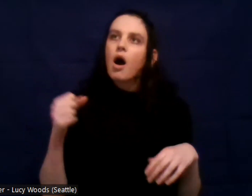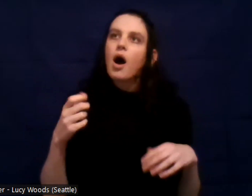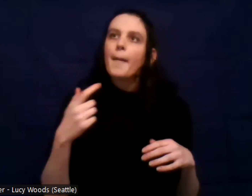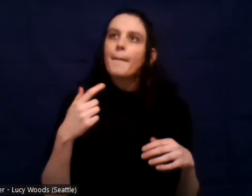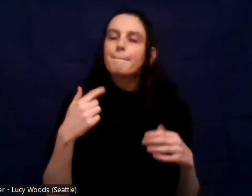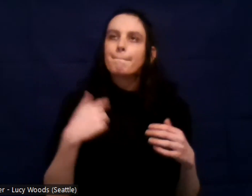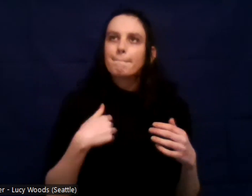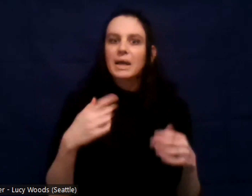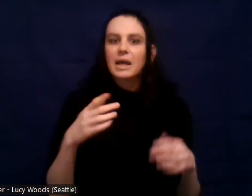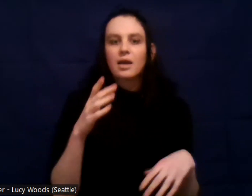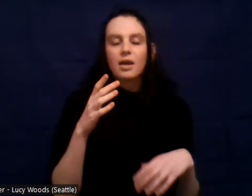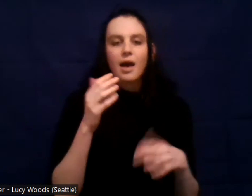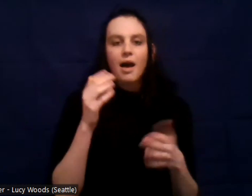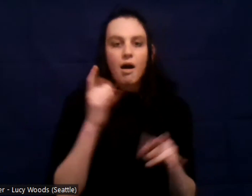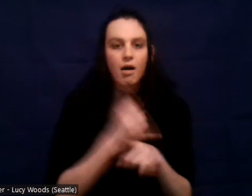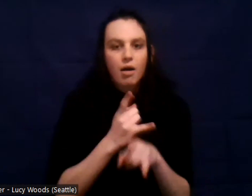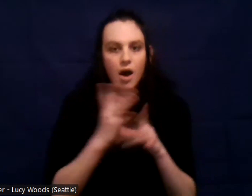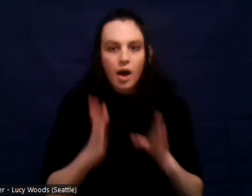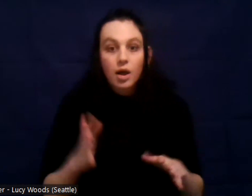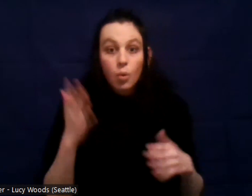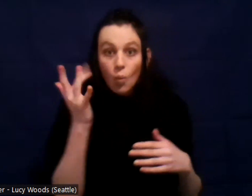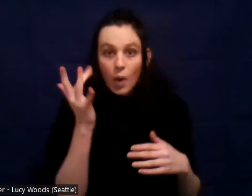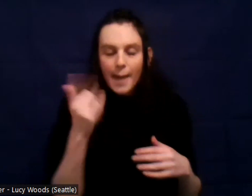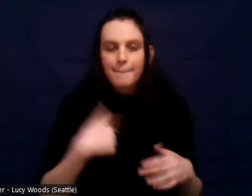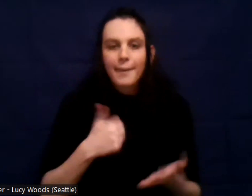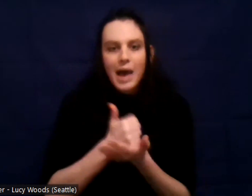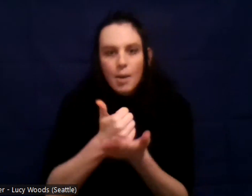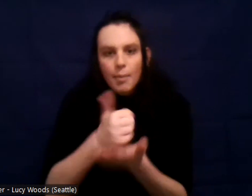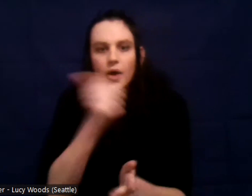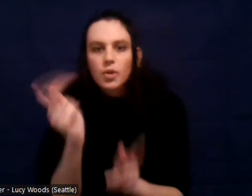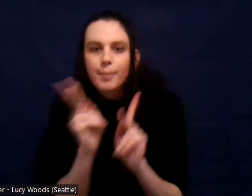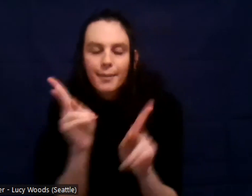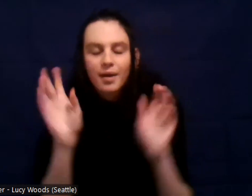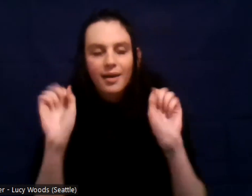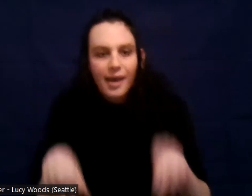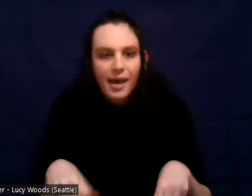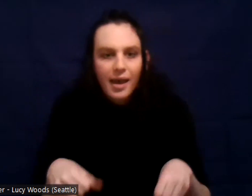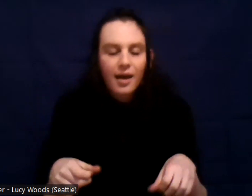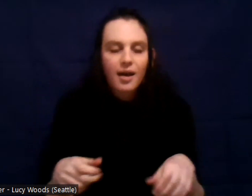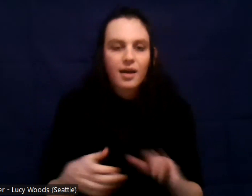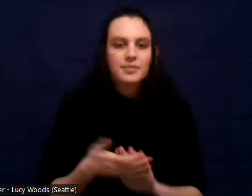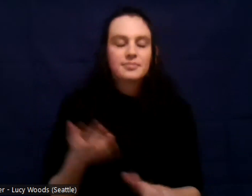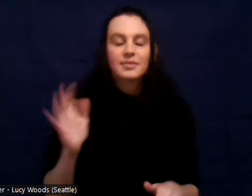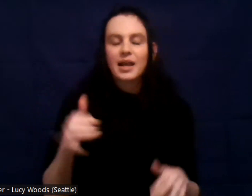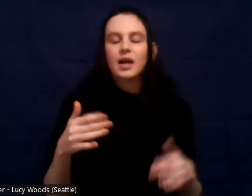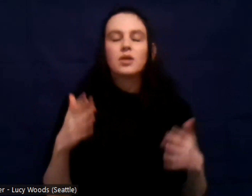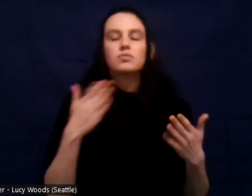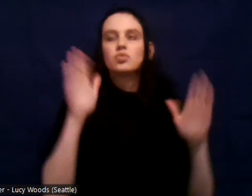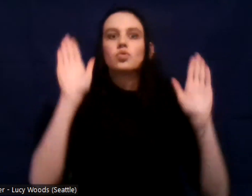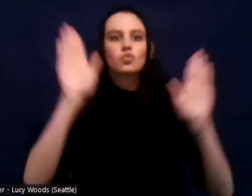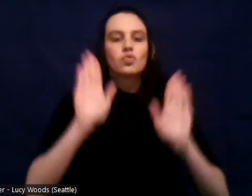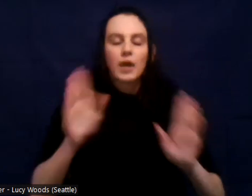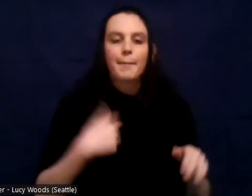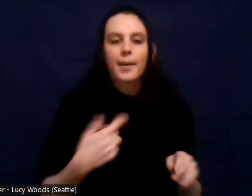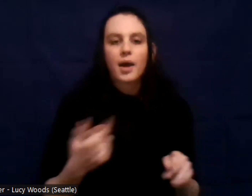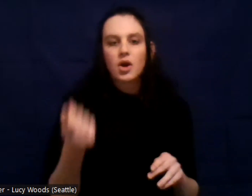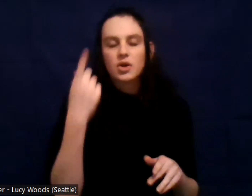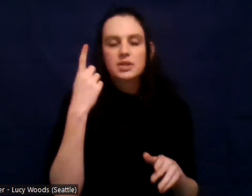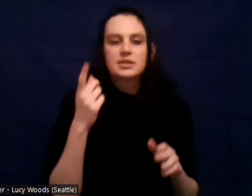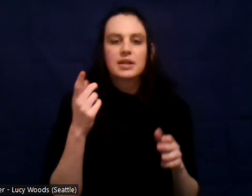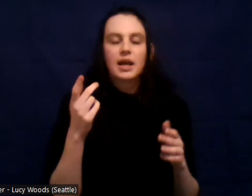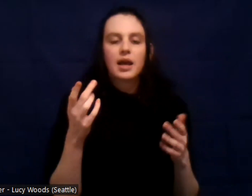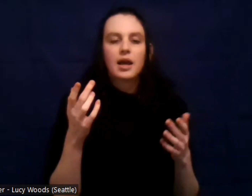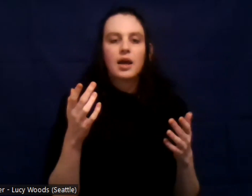uniquely positioned to help because of my experiences. And it really is a blessing. I understand why people say they're grateful alcoholics,